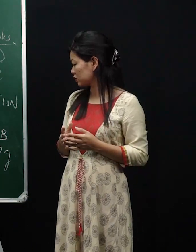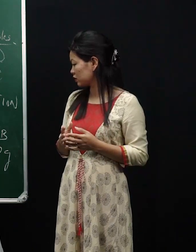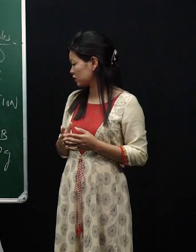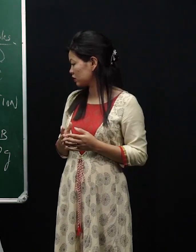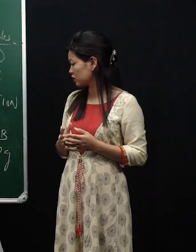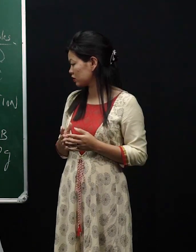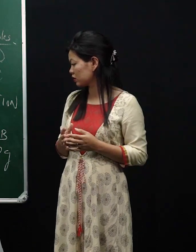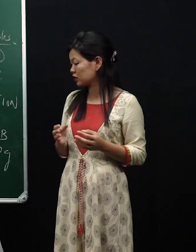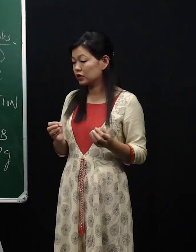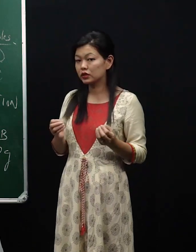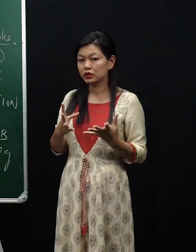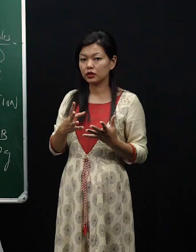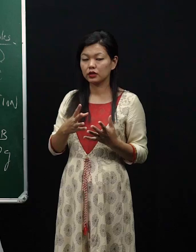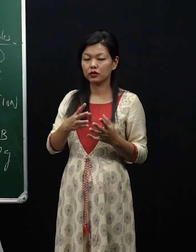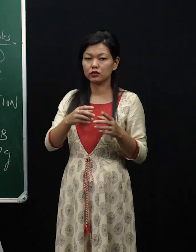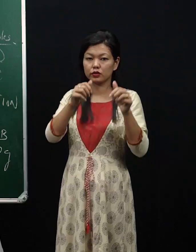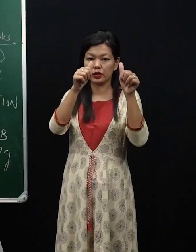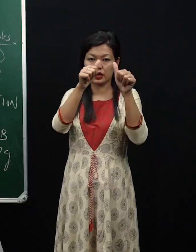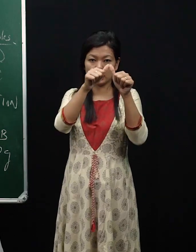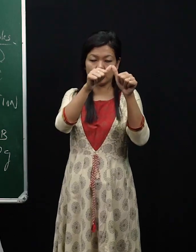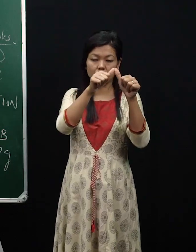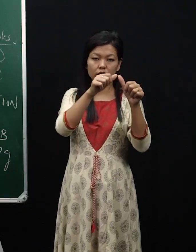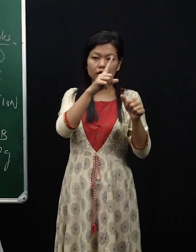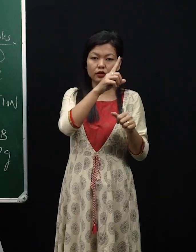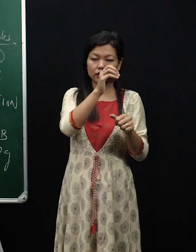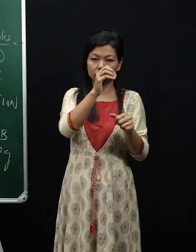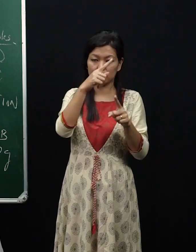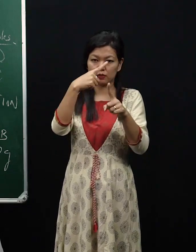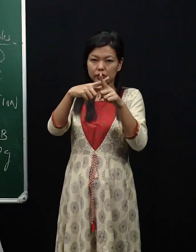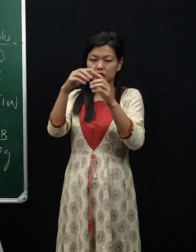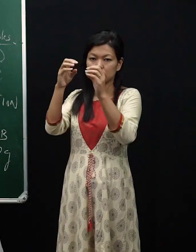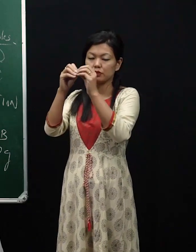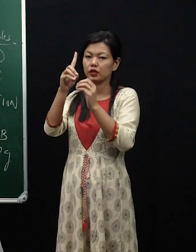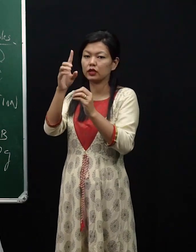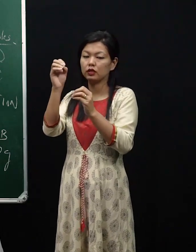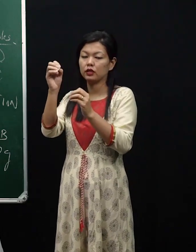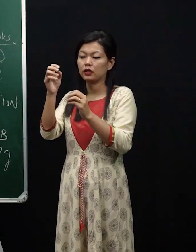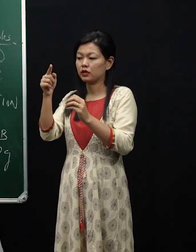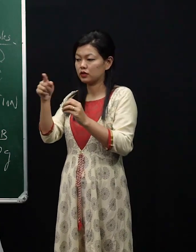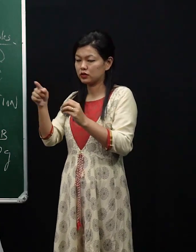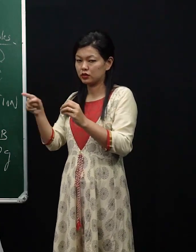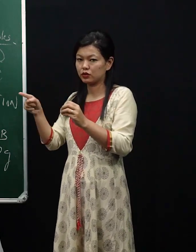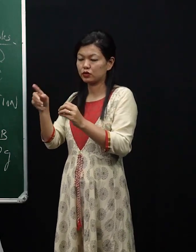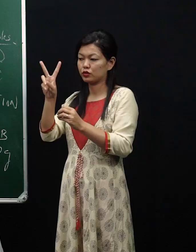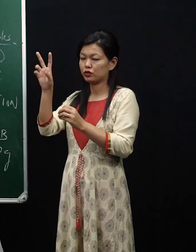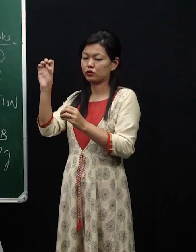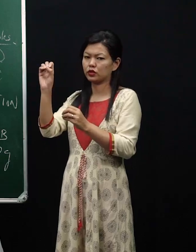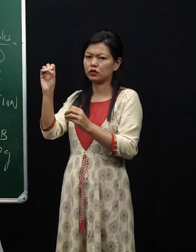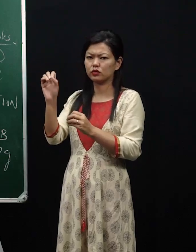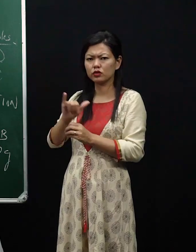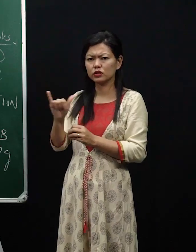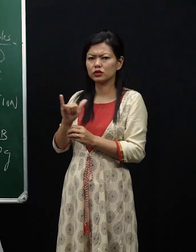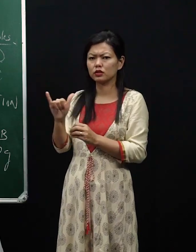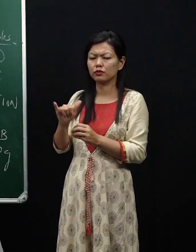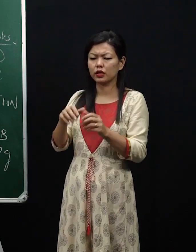results, we have 20 gram. That means mass was not lost. We did not create anything. We did not put anything